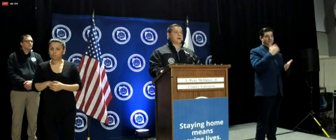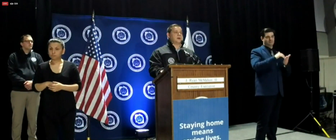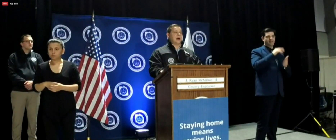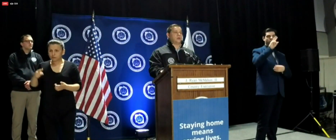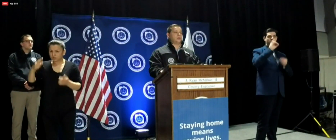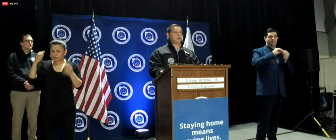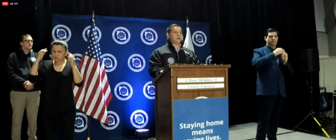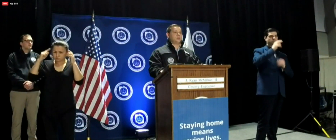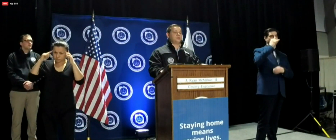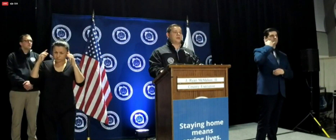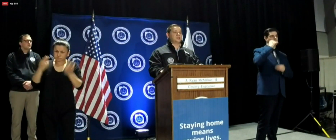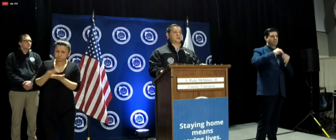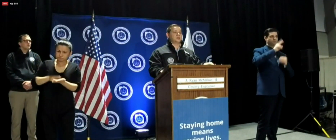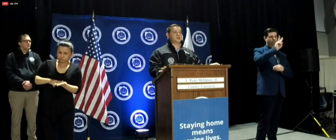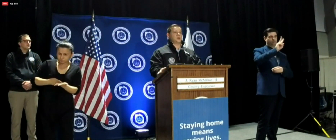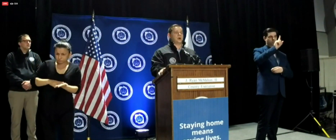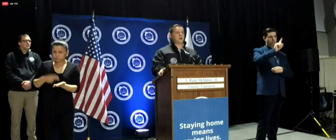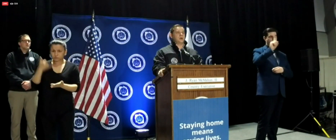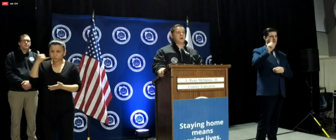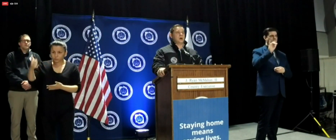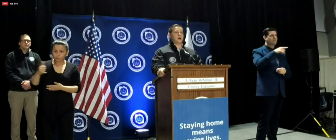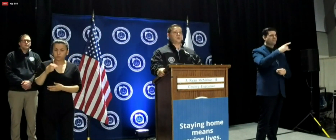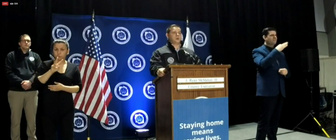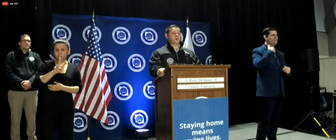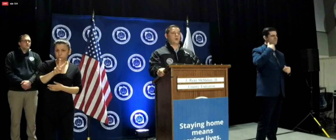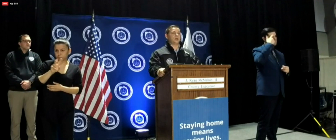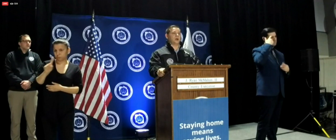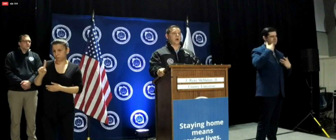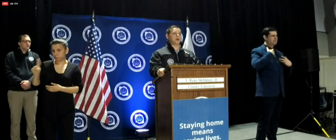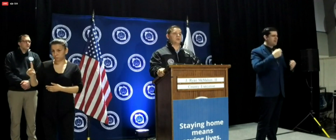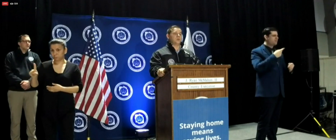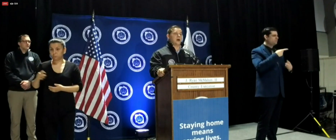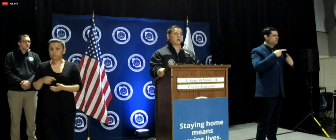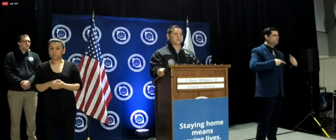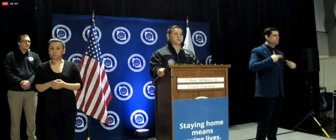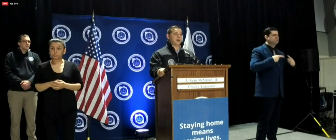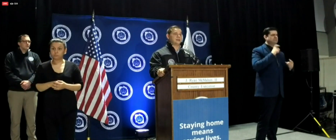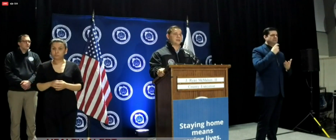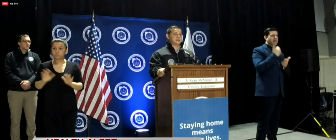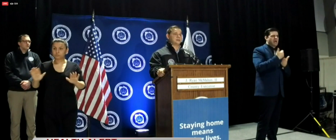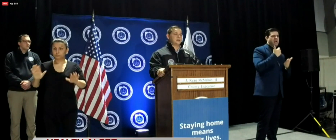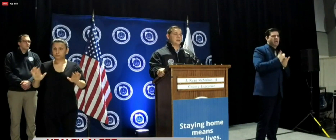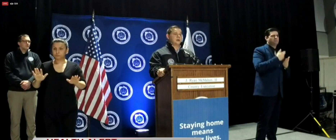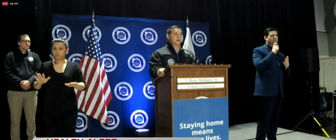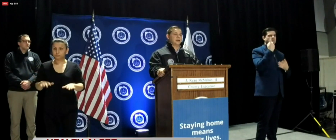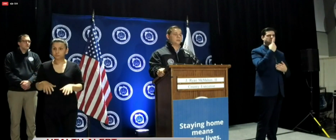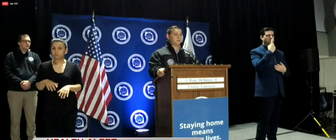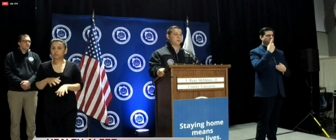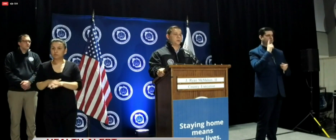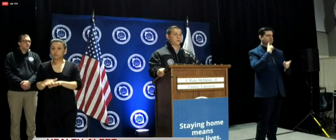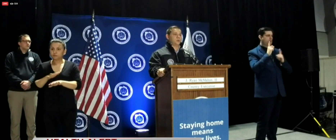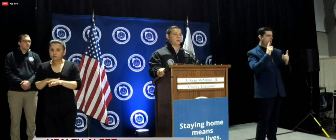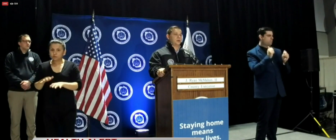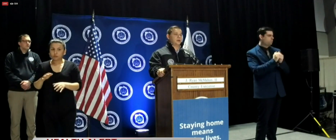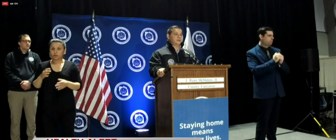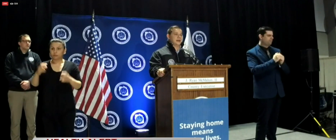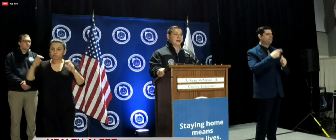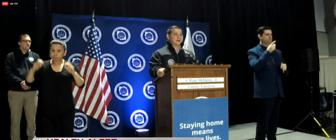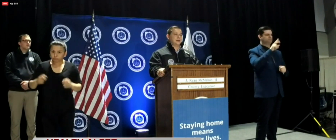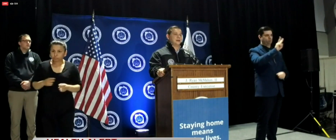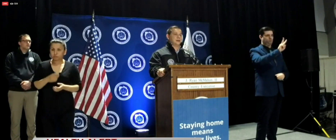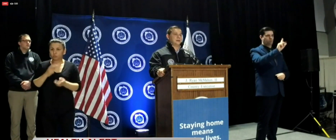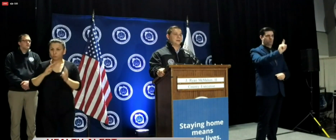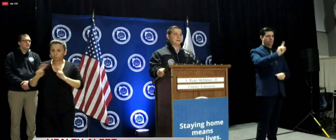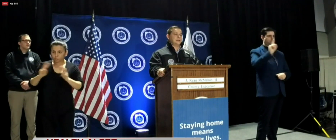our mental health professionals who are really working hard as well in this process. A lot of people who have